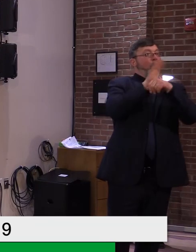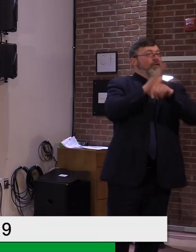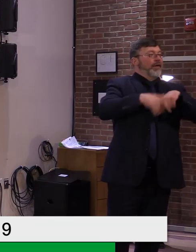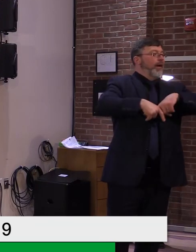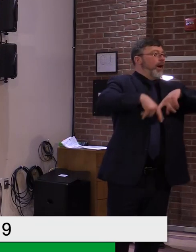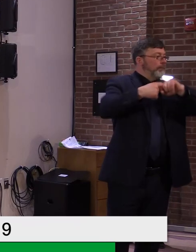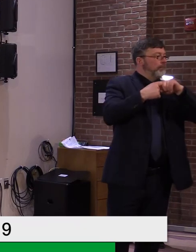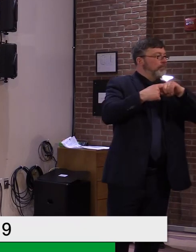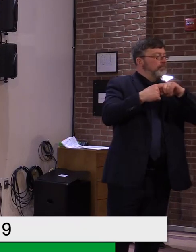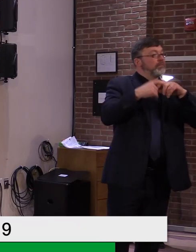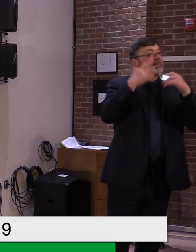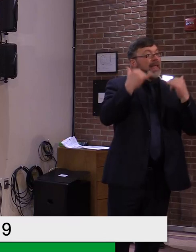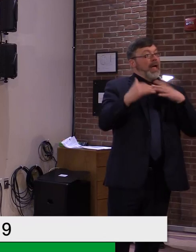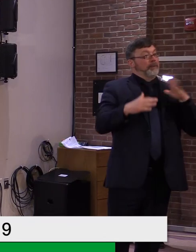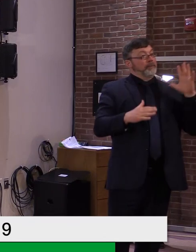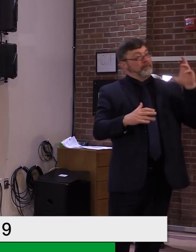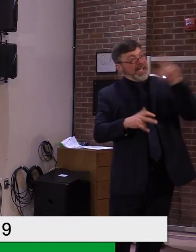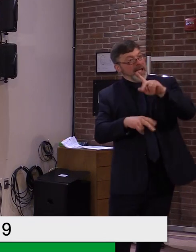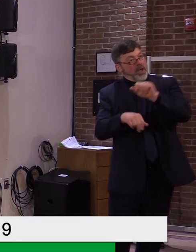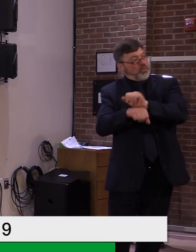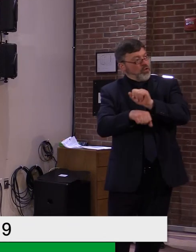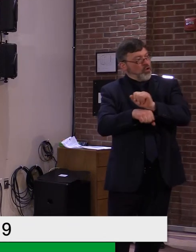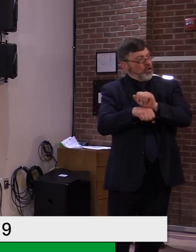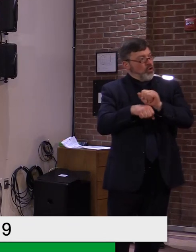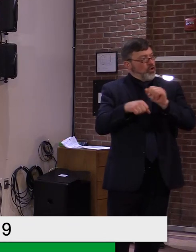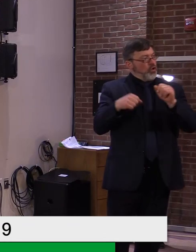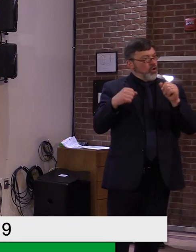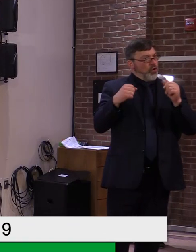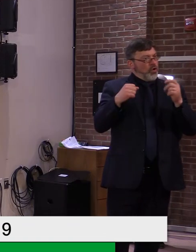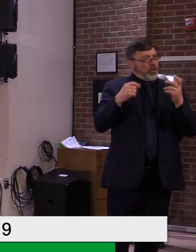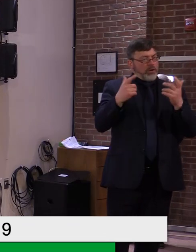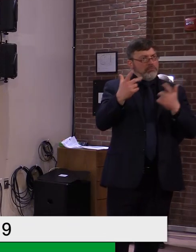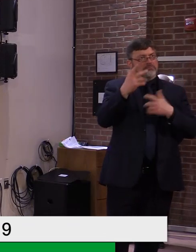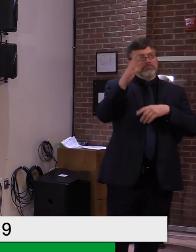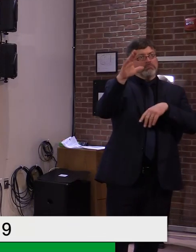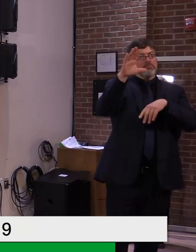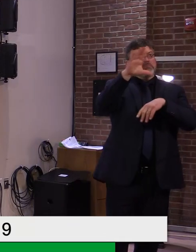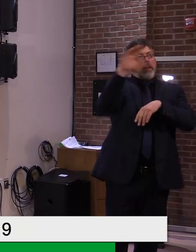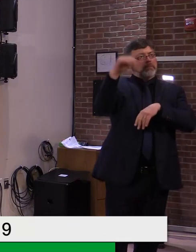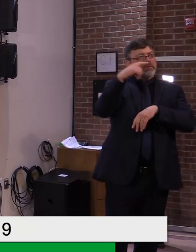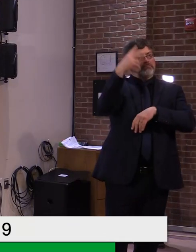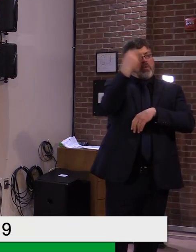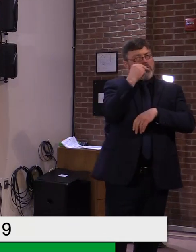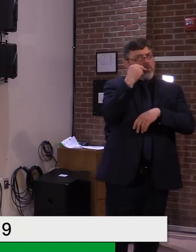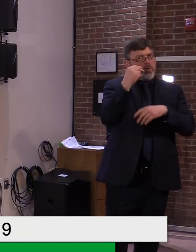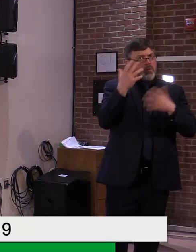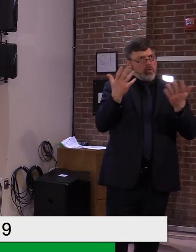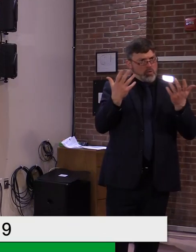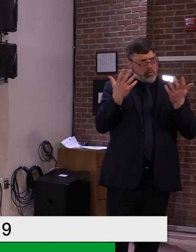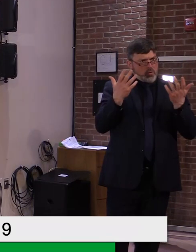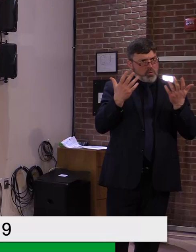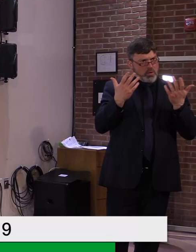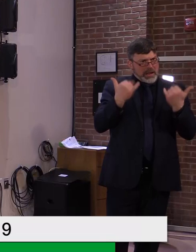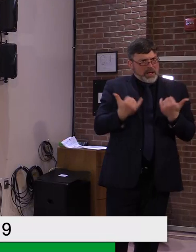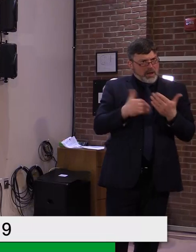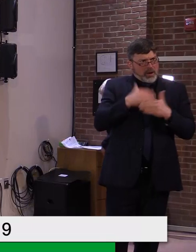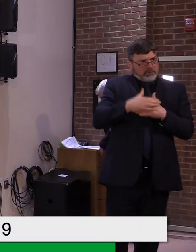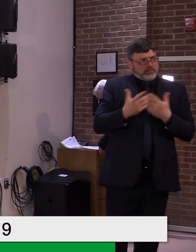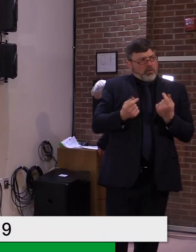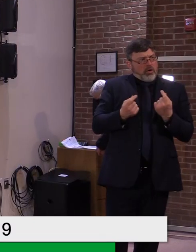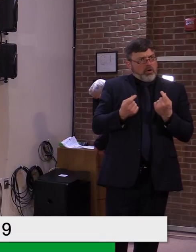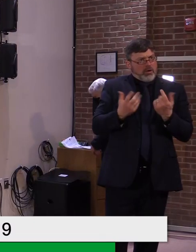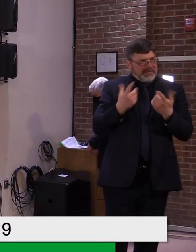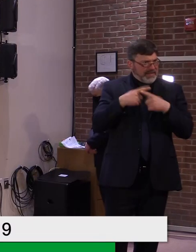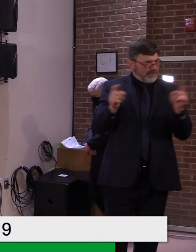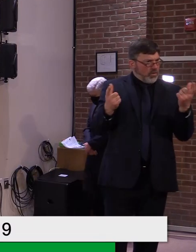till everybody gets vaccinated? Yeah, again, every family's dynamic is different. And while it might seem